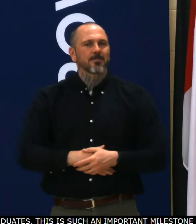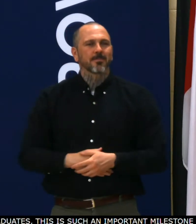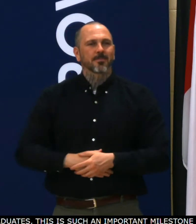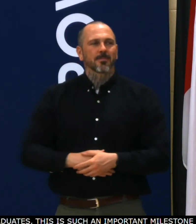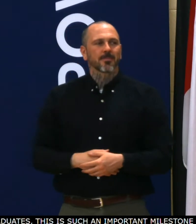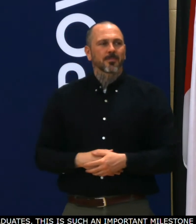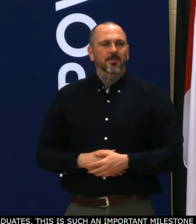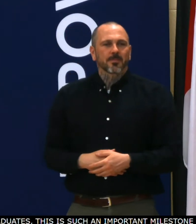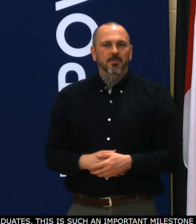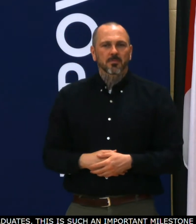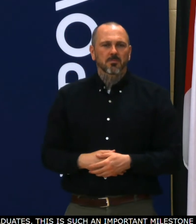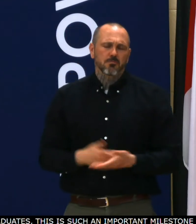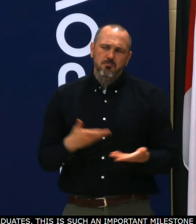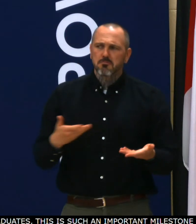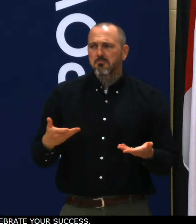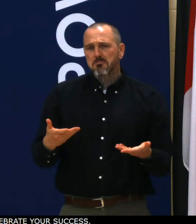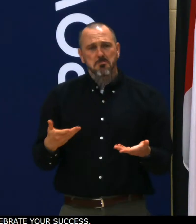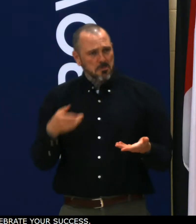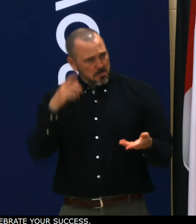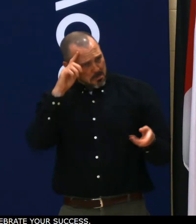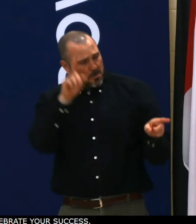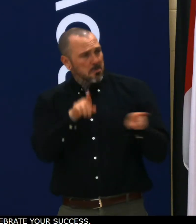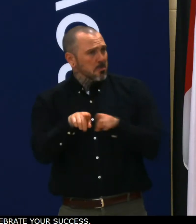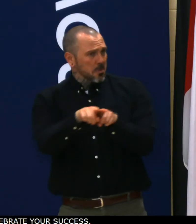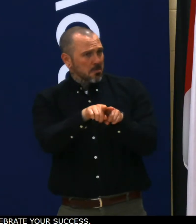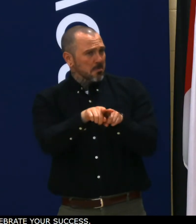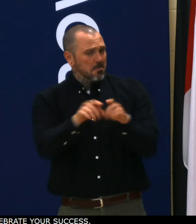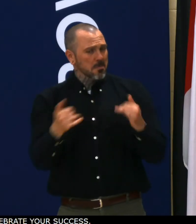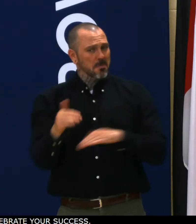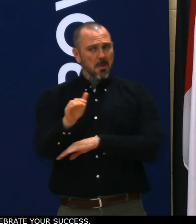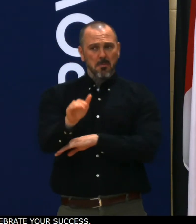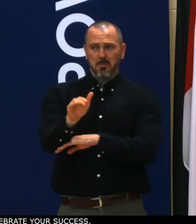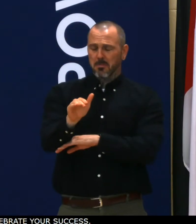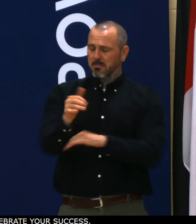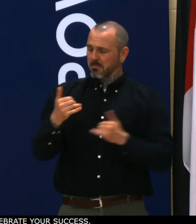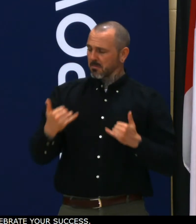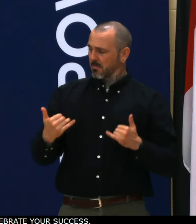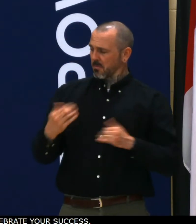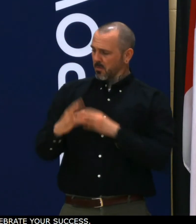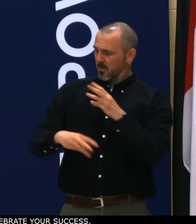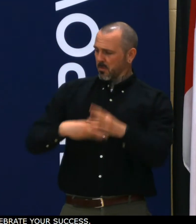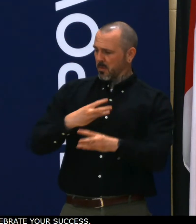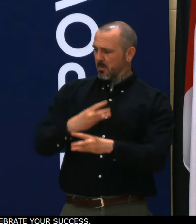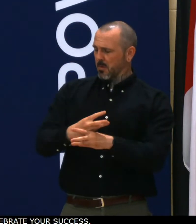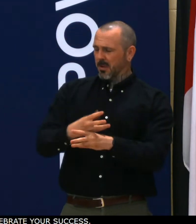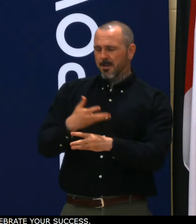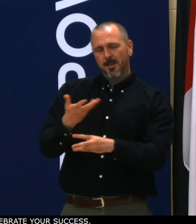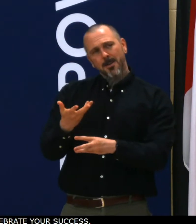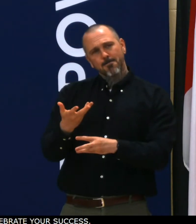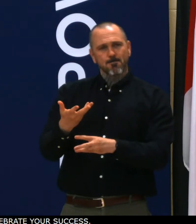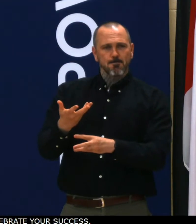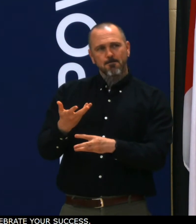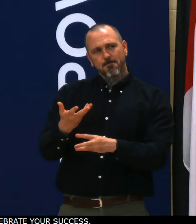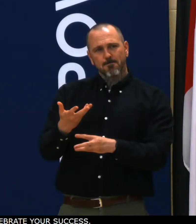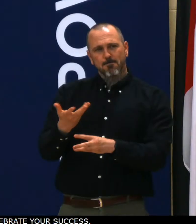we'd all agree that we are coming together this afternoon at a time when the world feels a